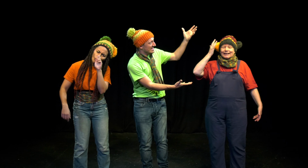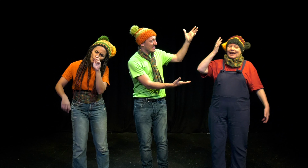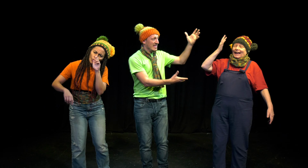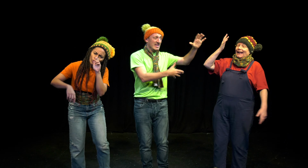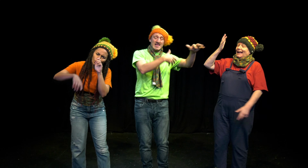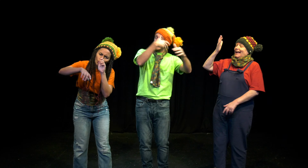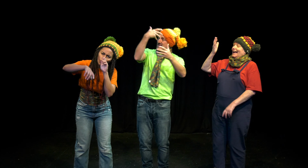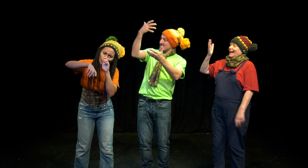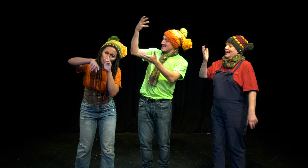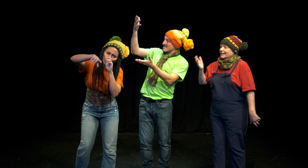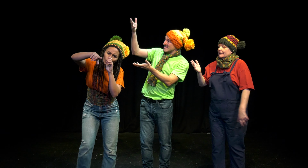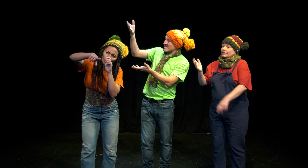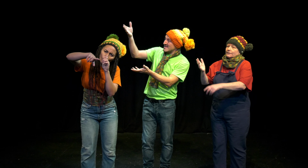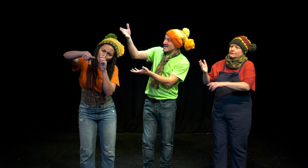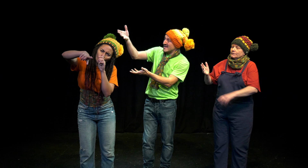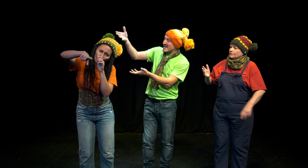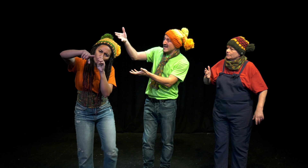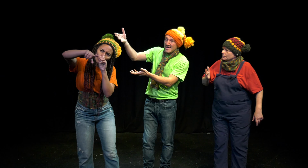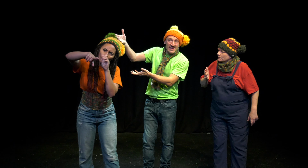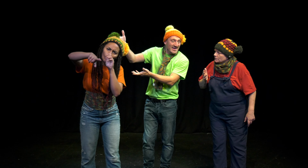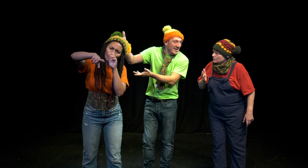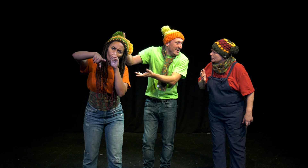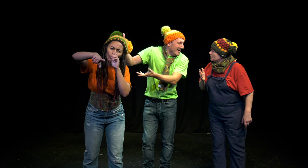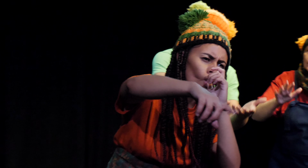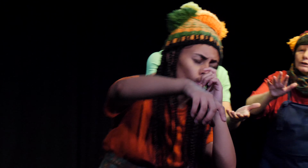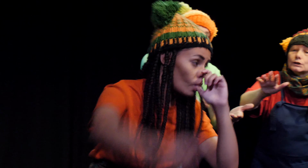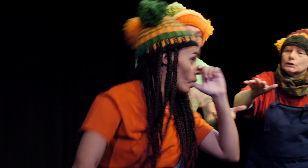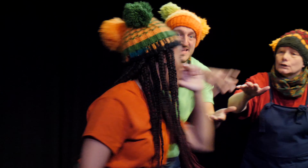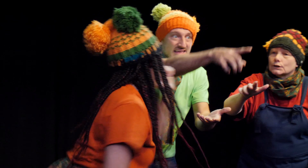Baby Bear.